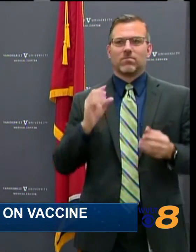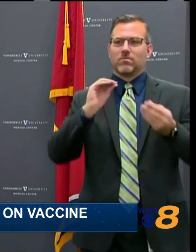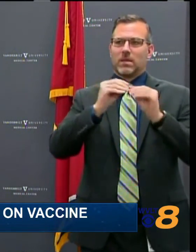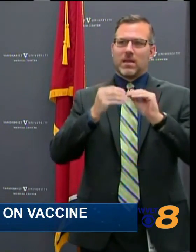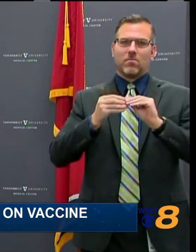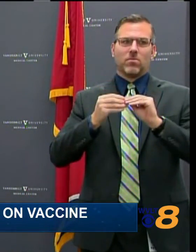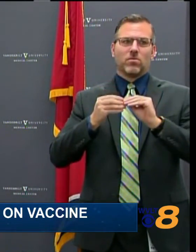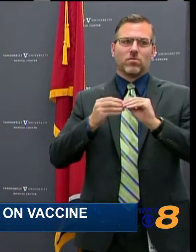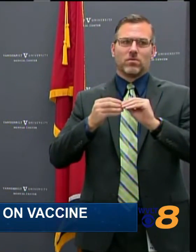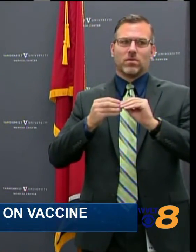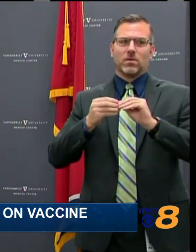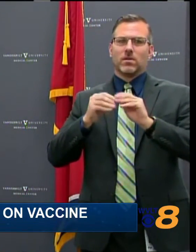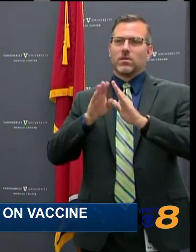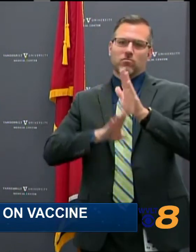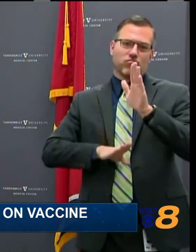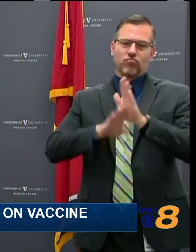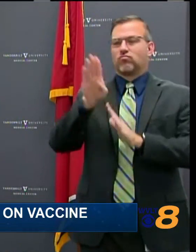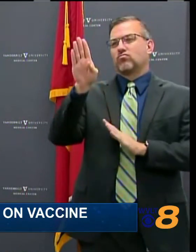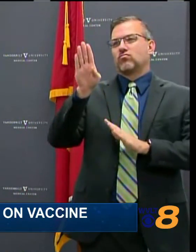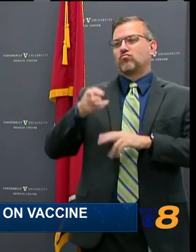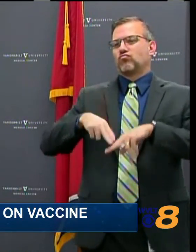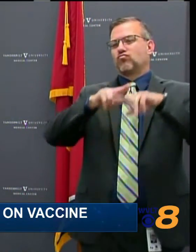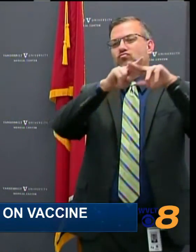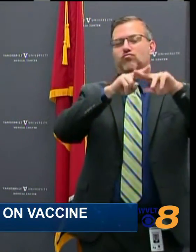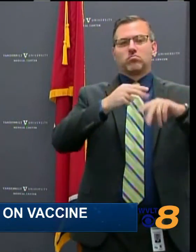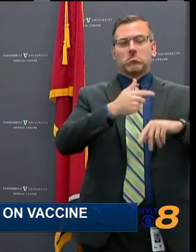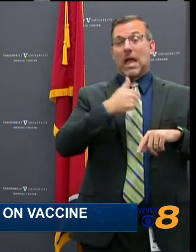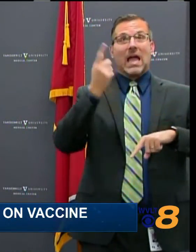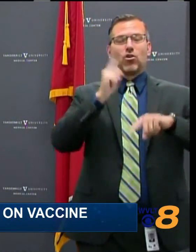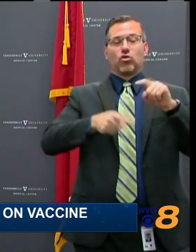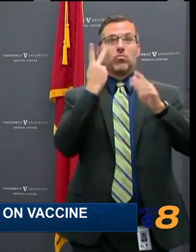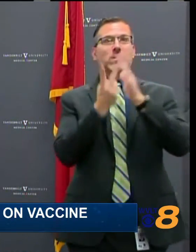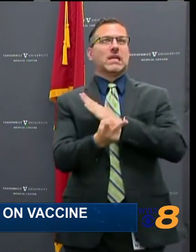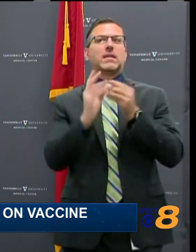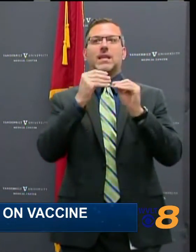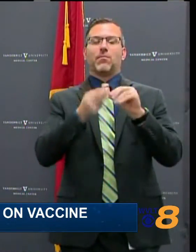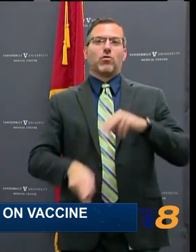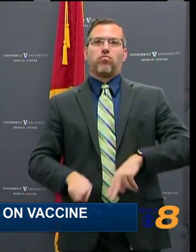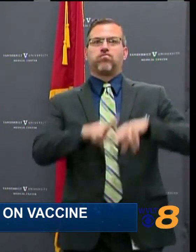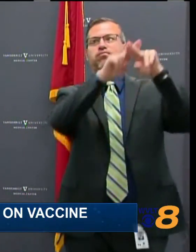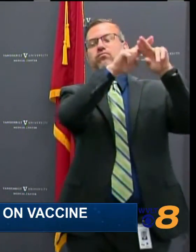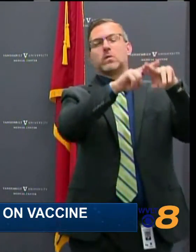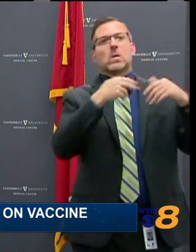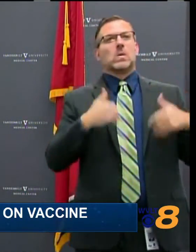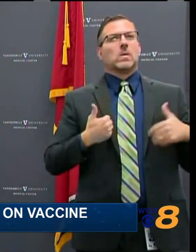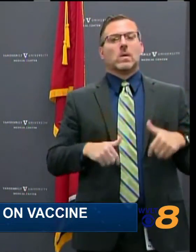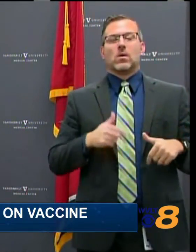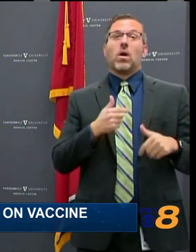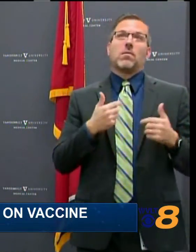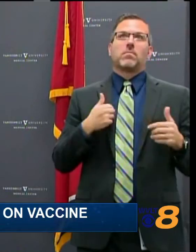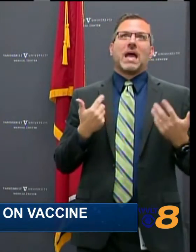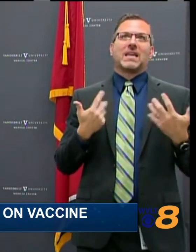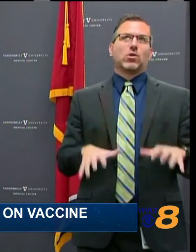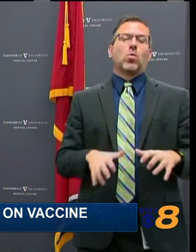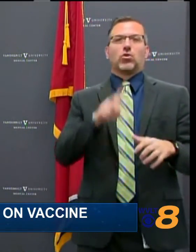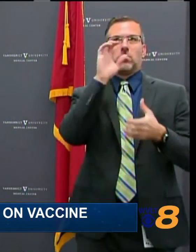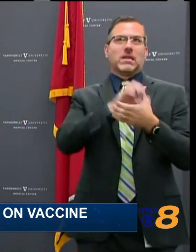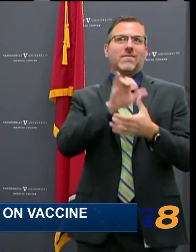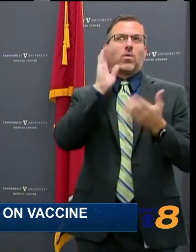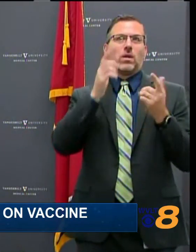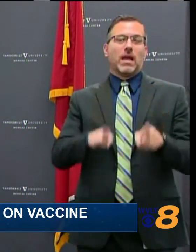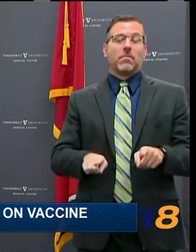cases that we couldn't have imagined the case rise that quickly, or we certainly didn't want to imagine that.